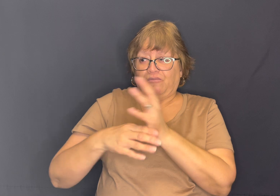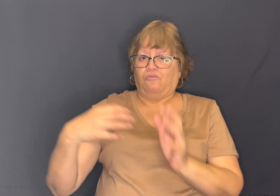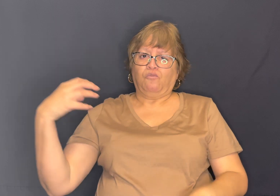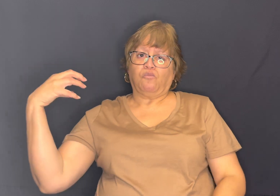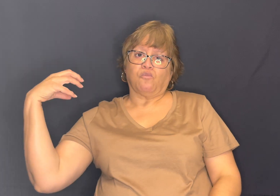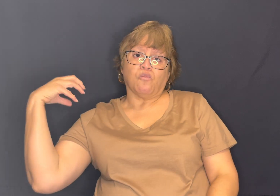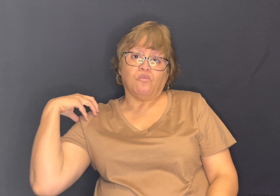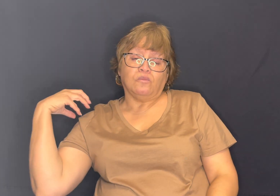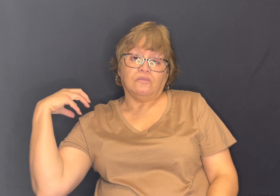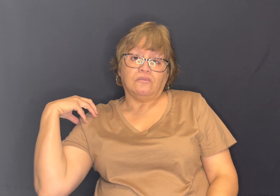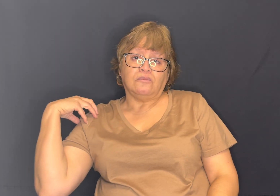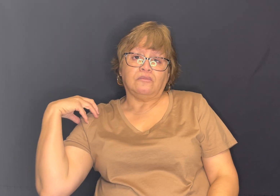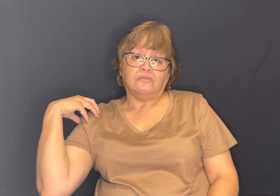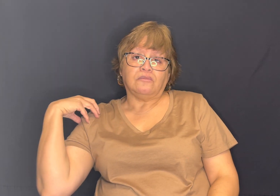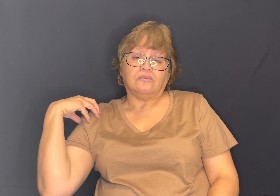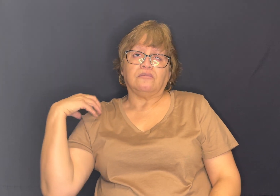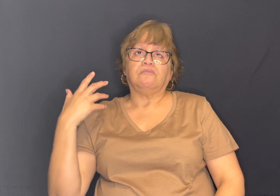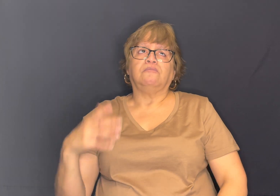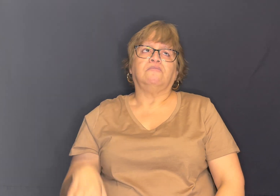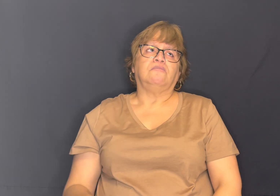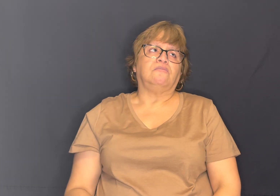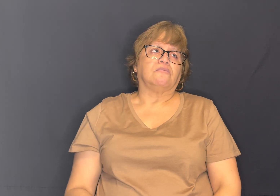soccer ball, soccer coach,